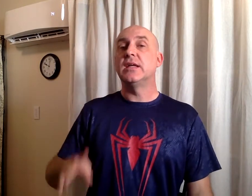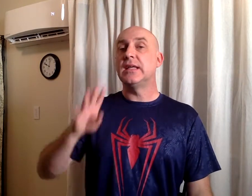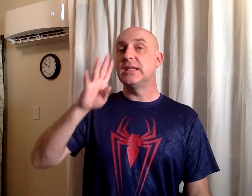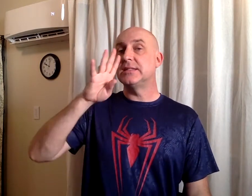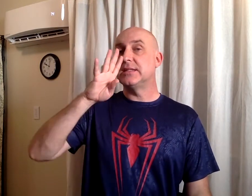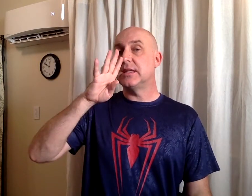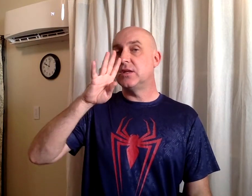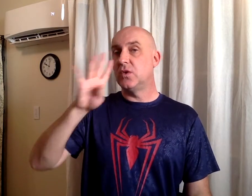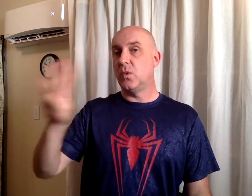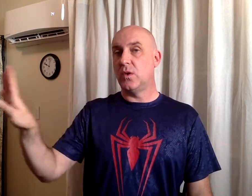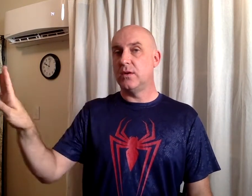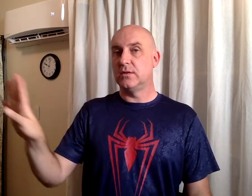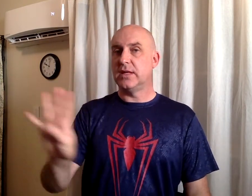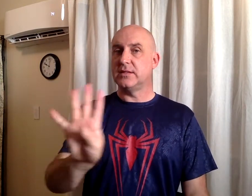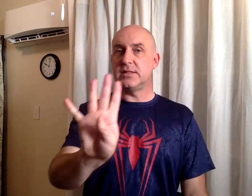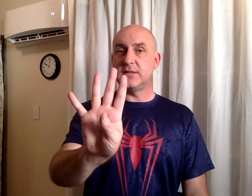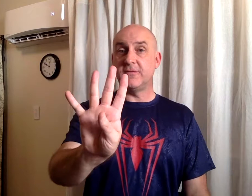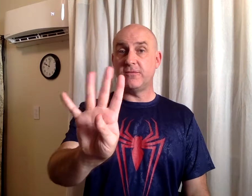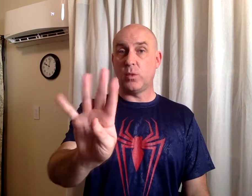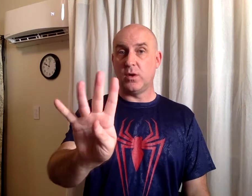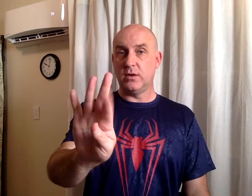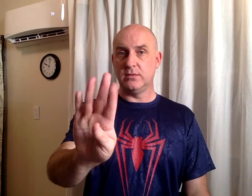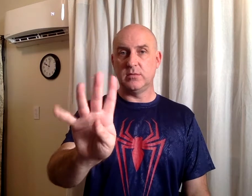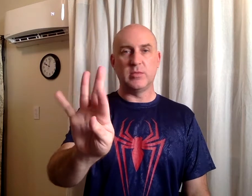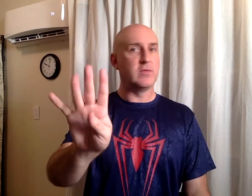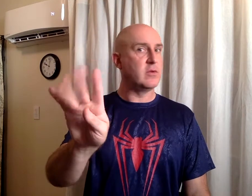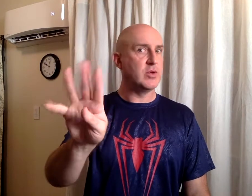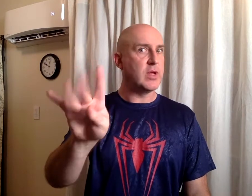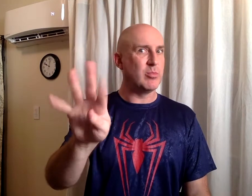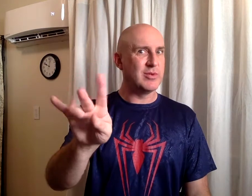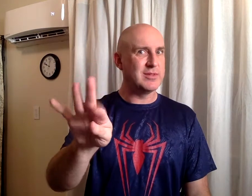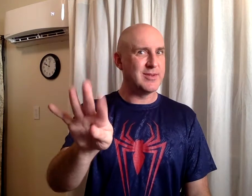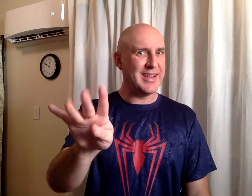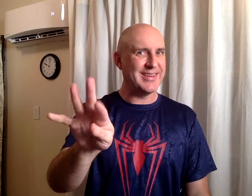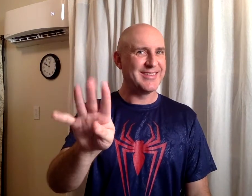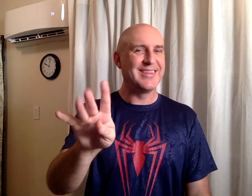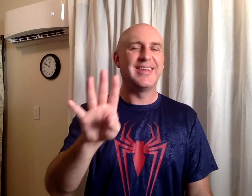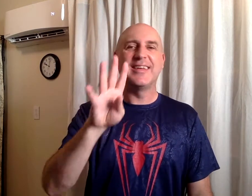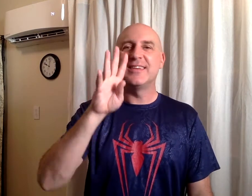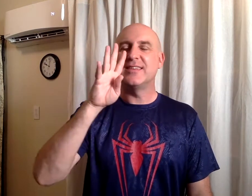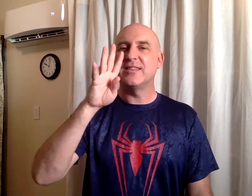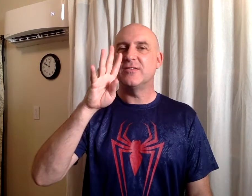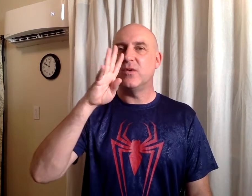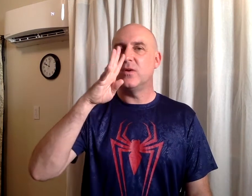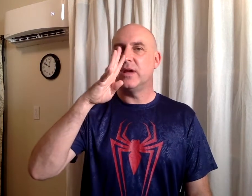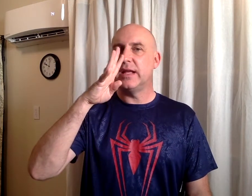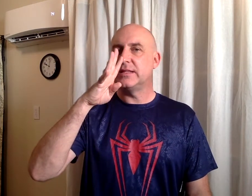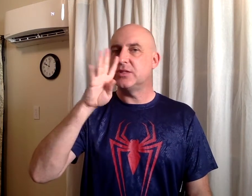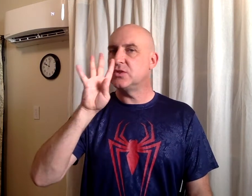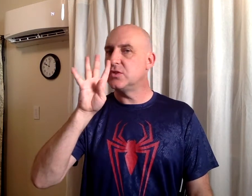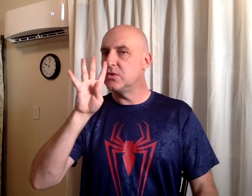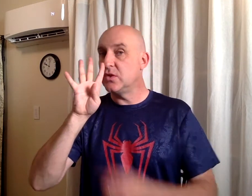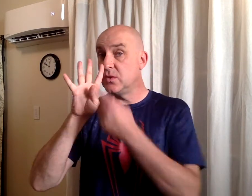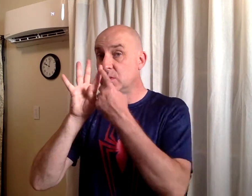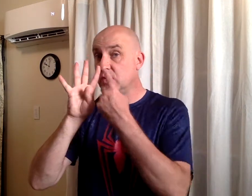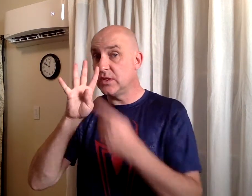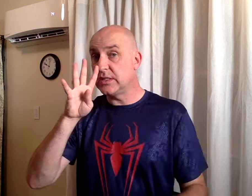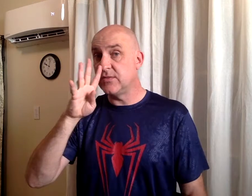It is ignore. Okay, this is a 4. Remember from your numbers, right? You take the 4 and touch your nose with your index